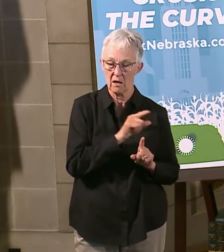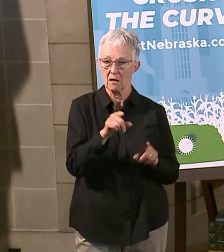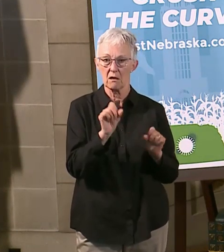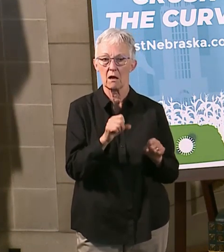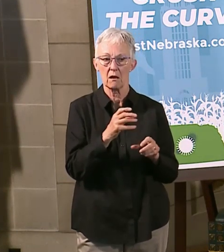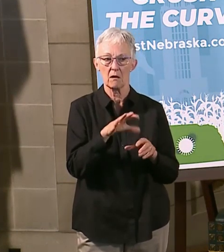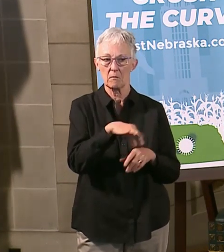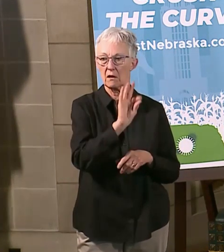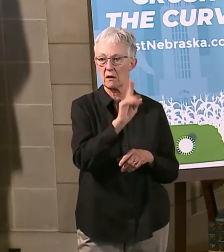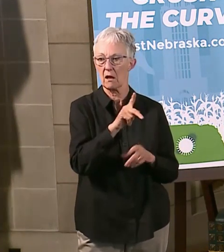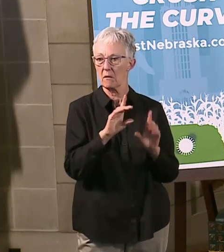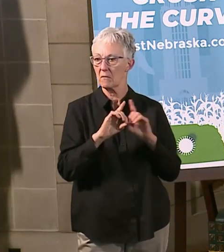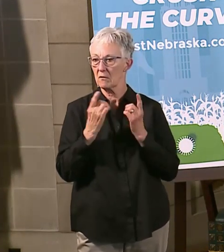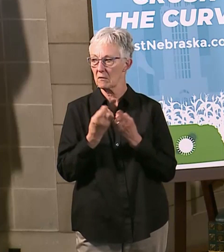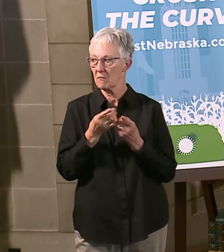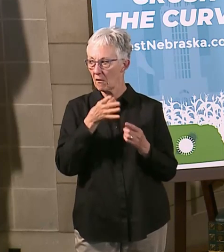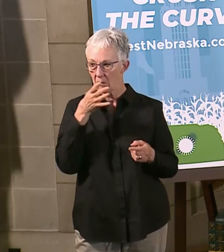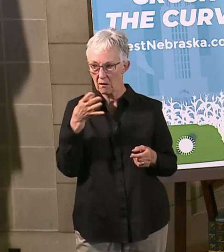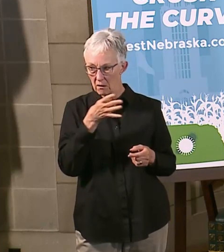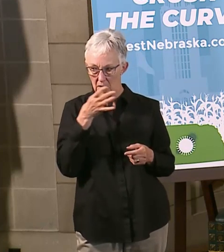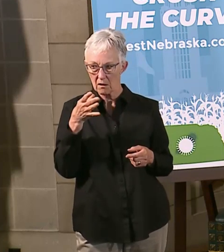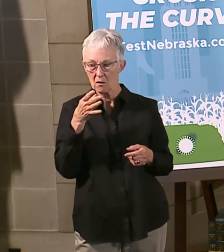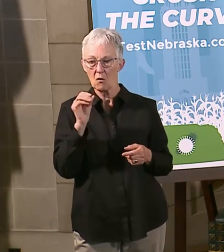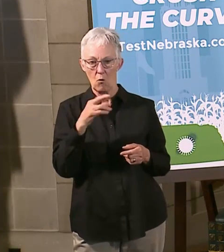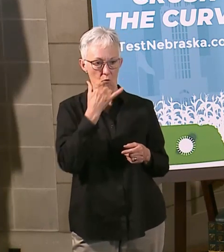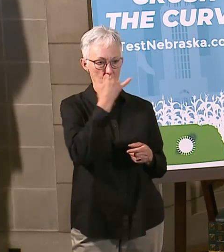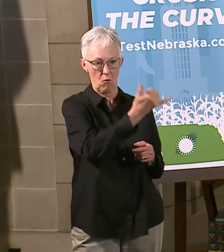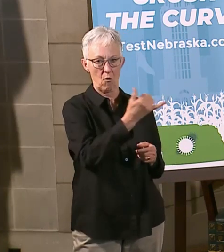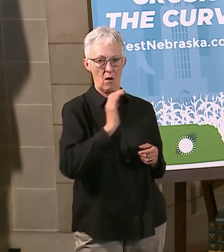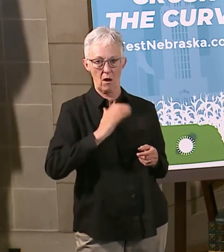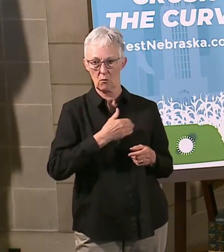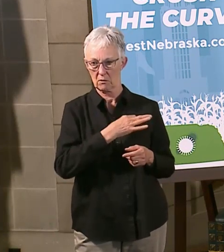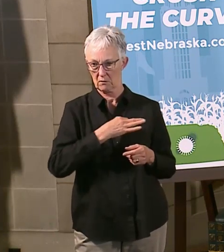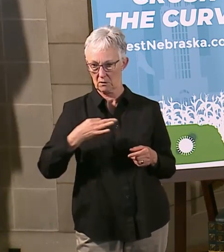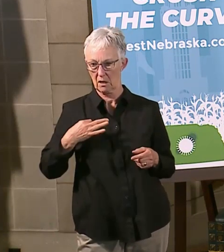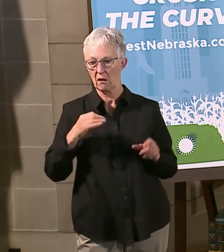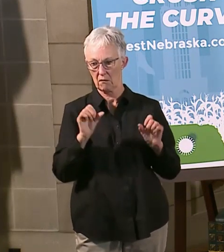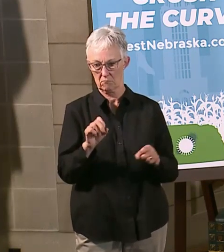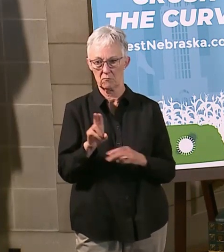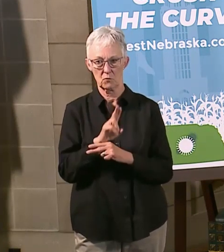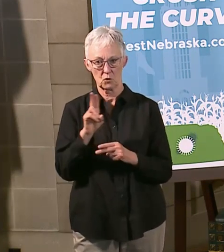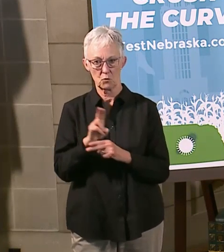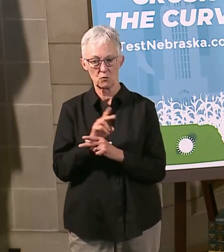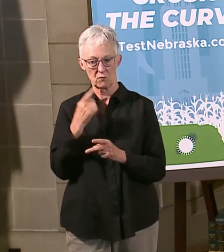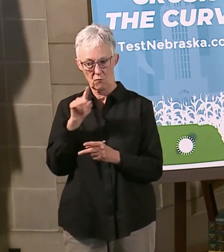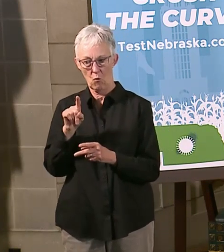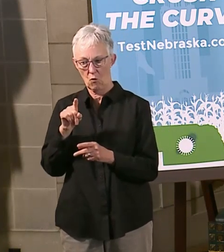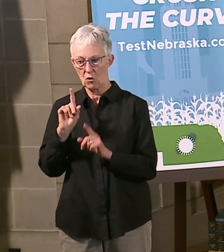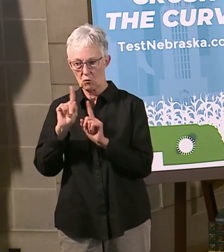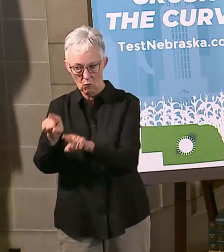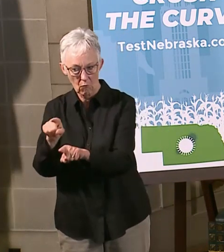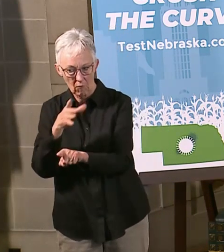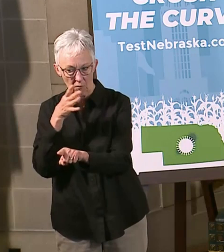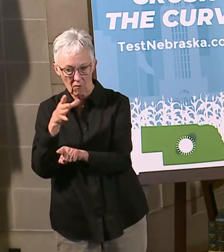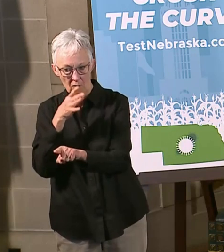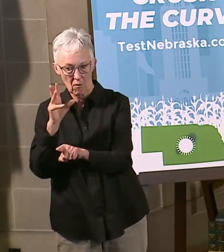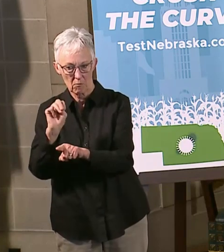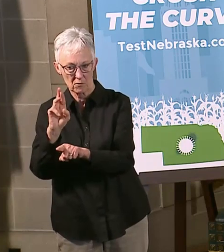Department of Agriculture, call our staff, and then they can use these coupons at the farmer markets to make those purchases through the WIC